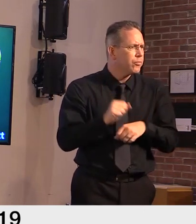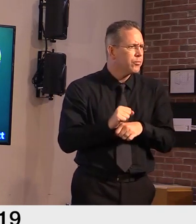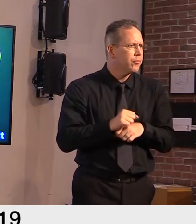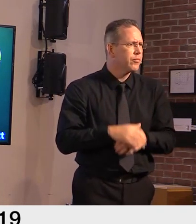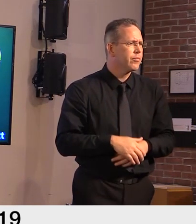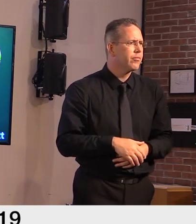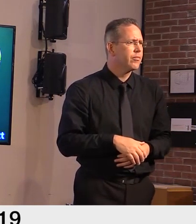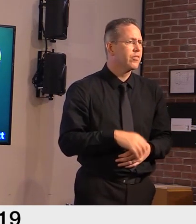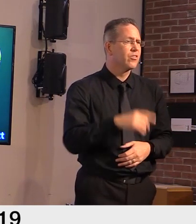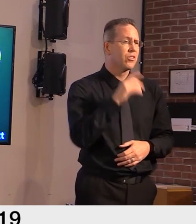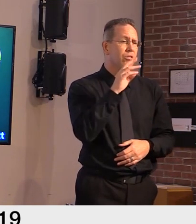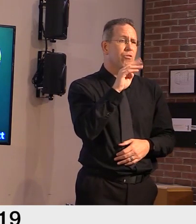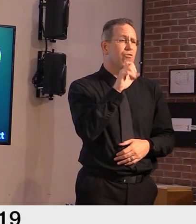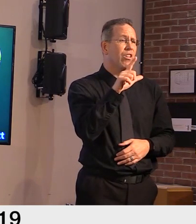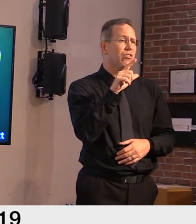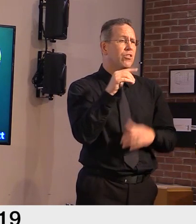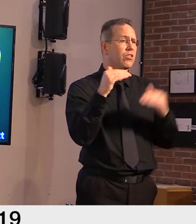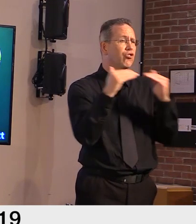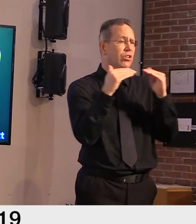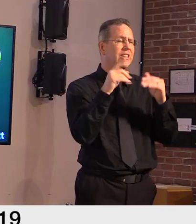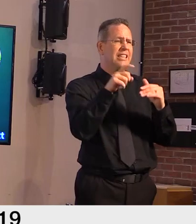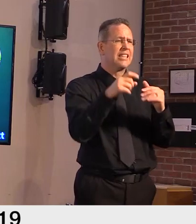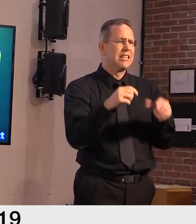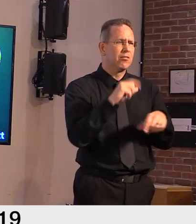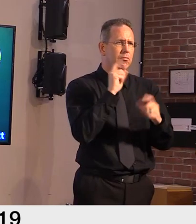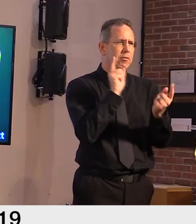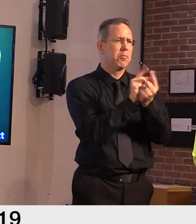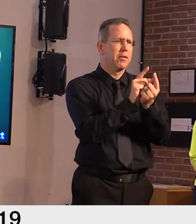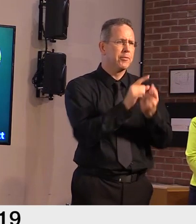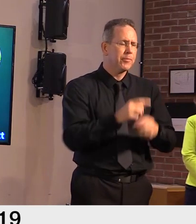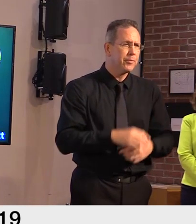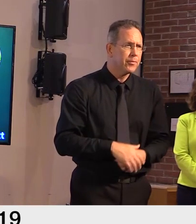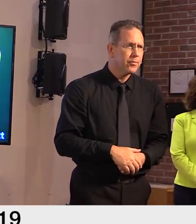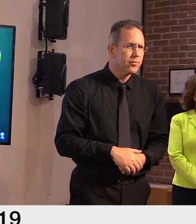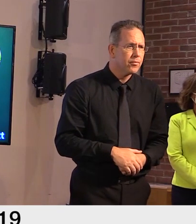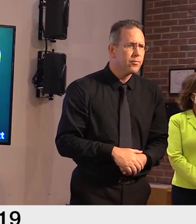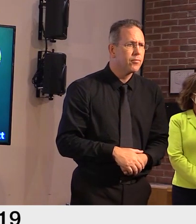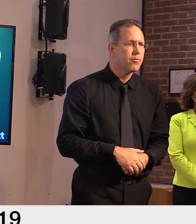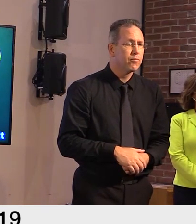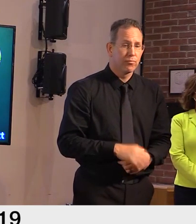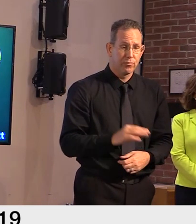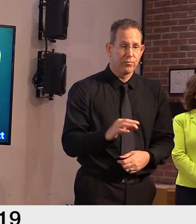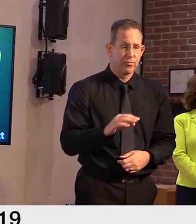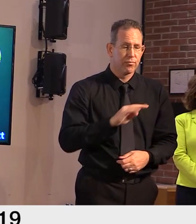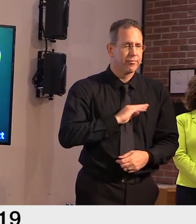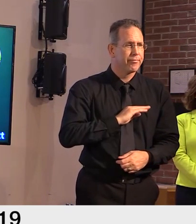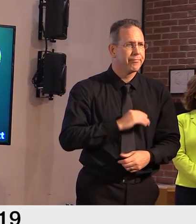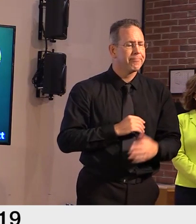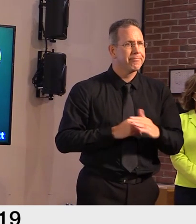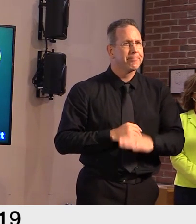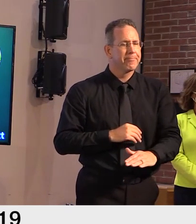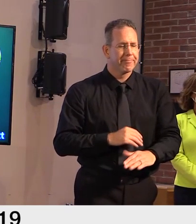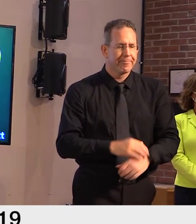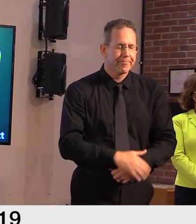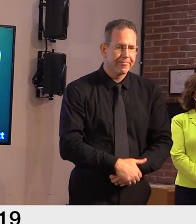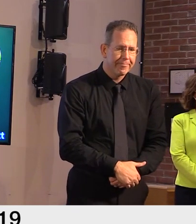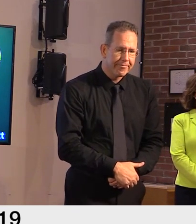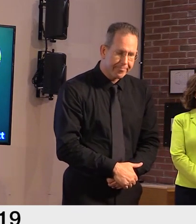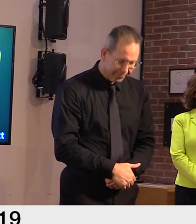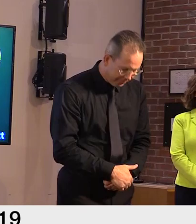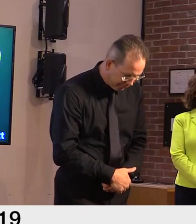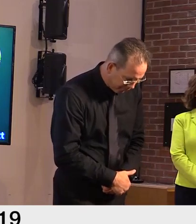will obviously accept their involvement in the aftermath, but we want the task force to get to work.